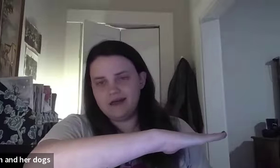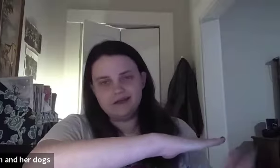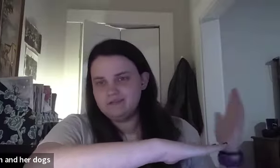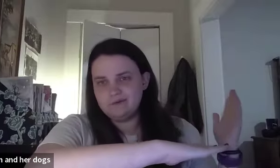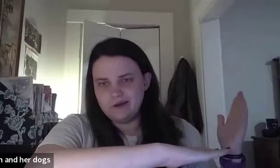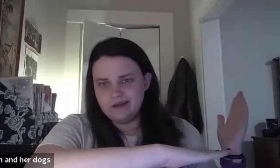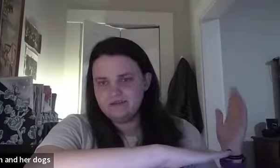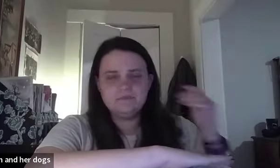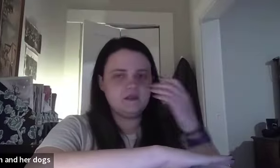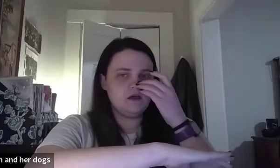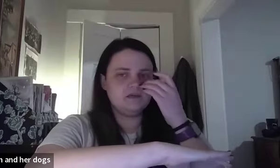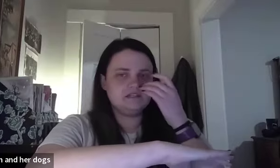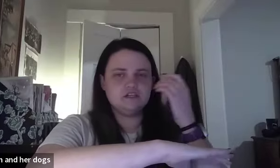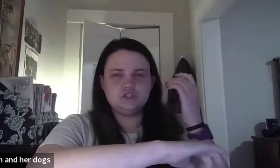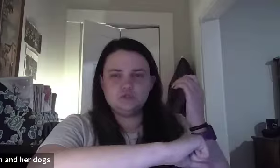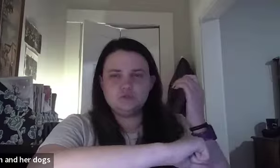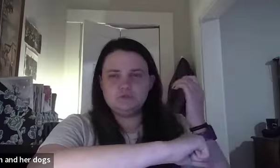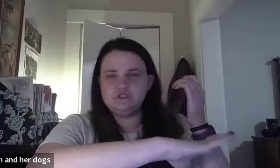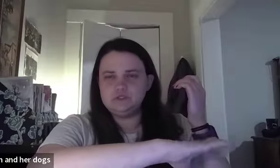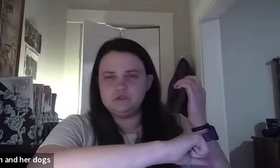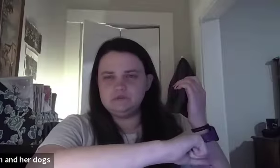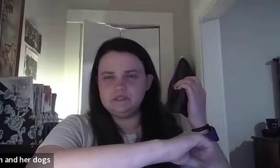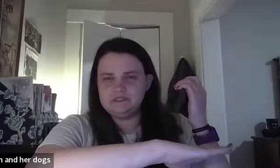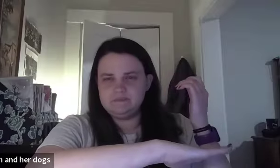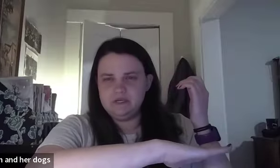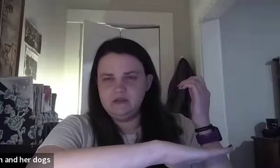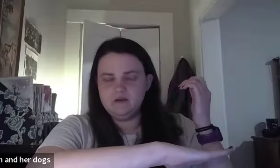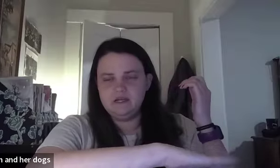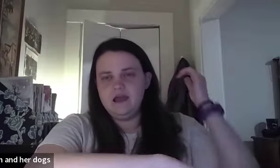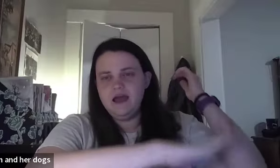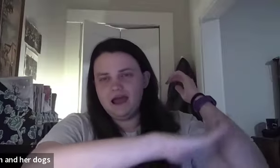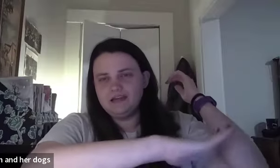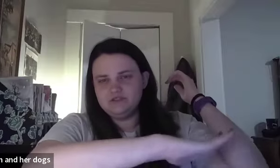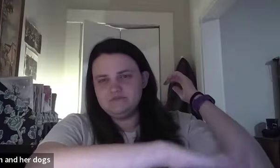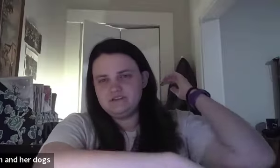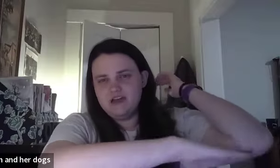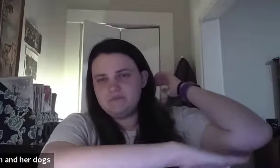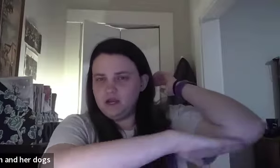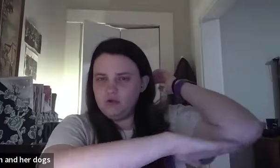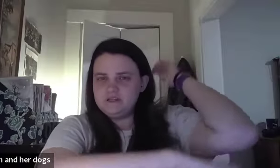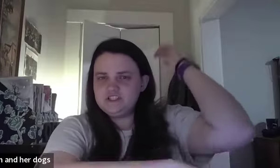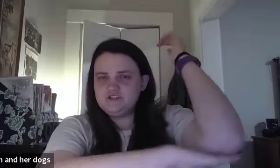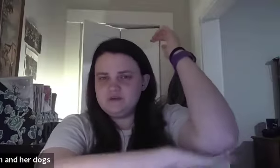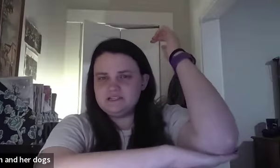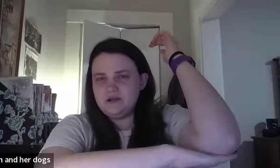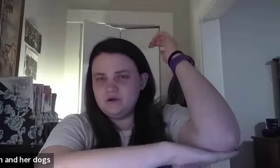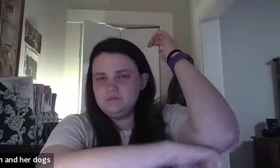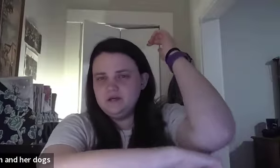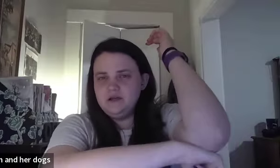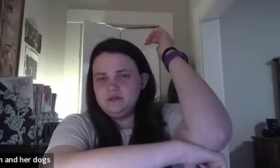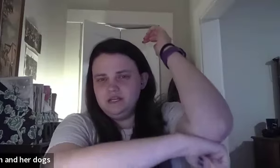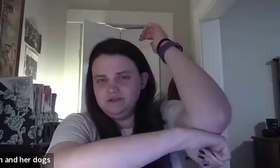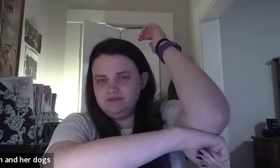flat. Either way, it's not too really picky on it. I do typically have mine open just to rest my arm, but